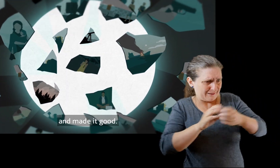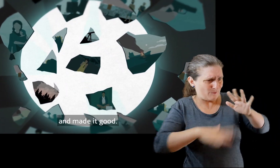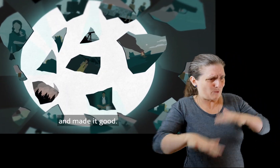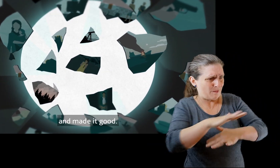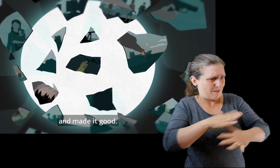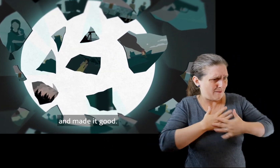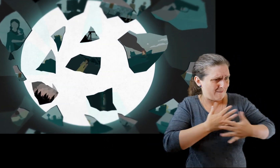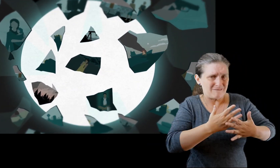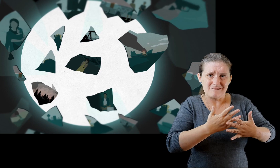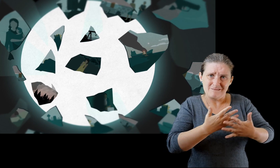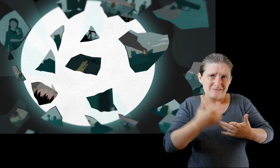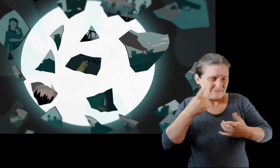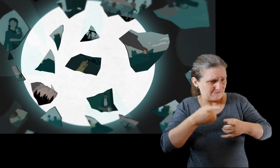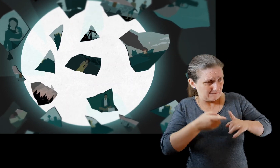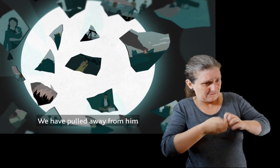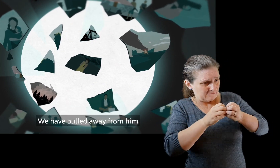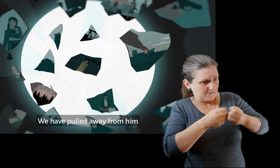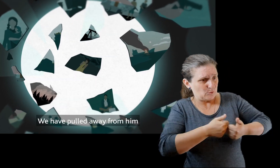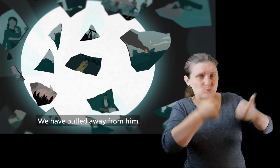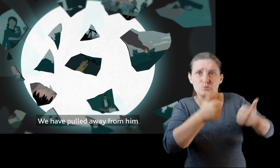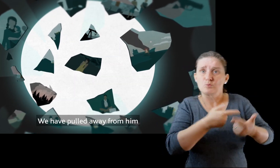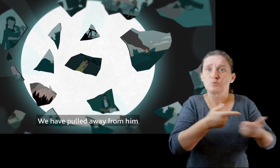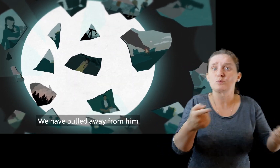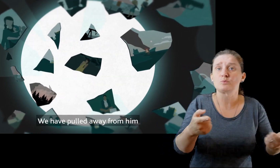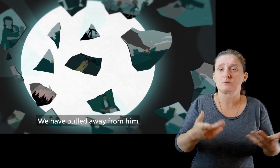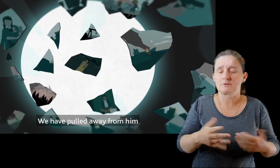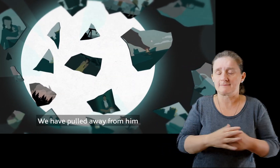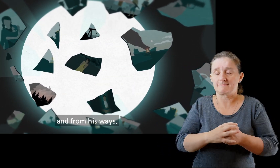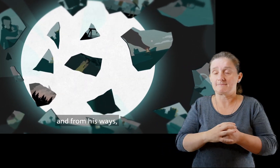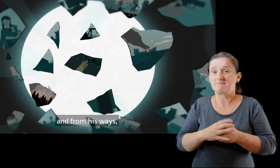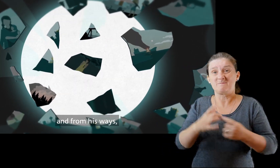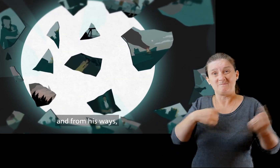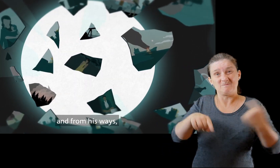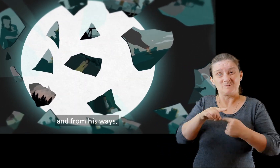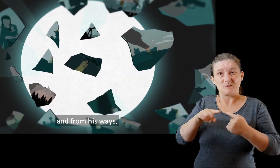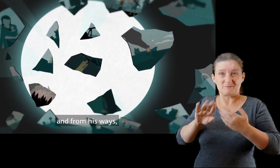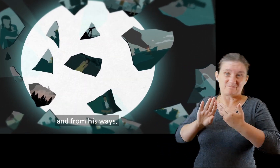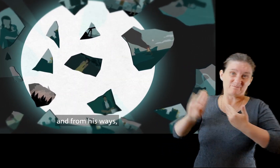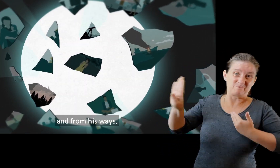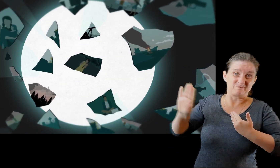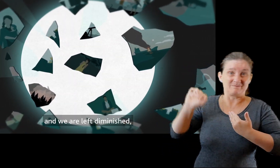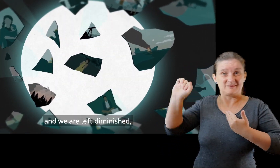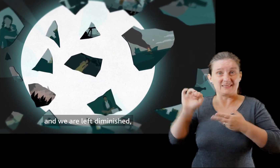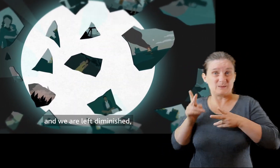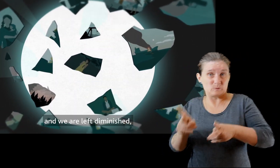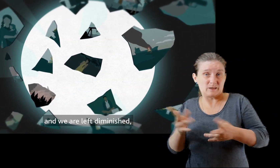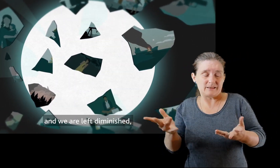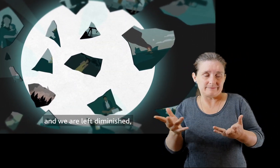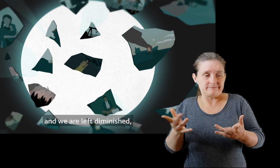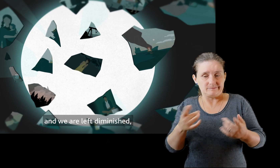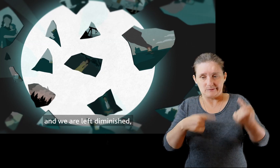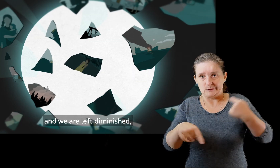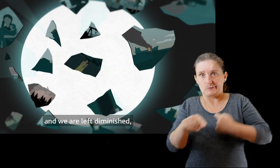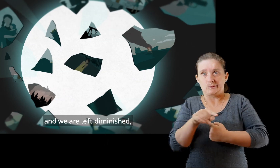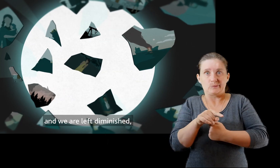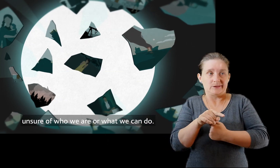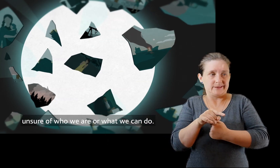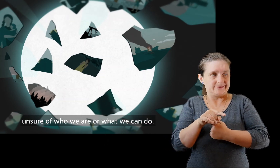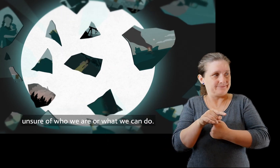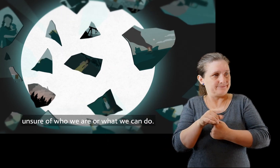good. We have pulled away from him and from his ways, and we are left diminished unsure